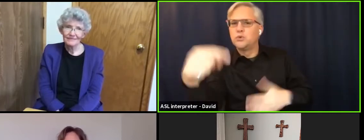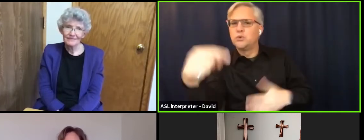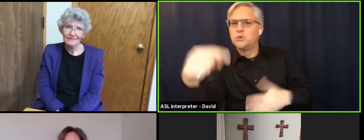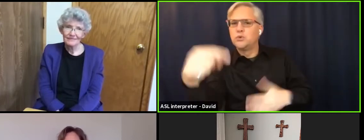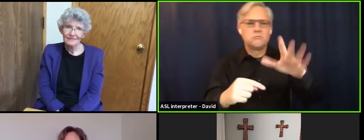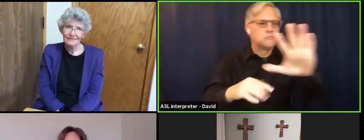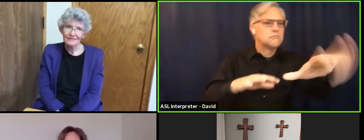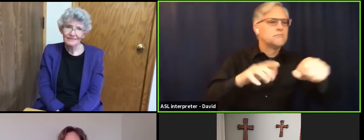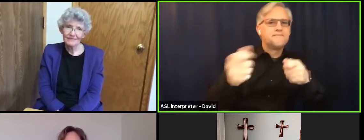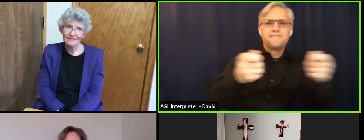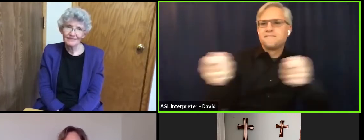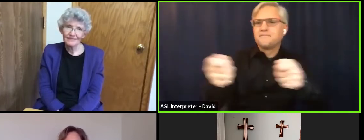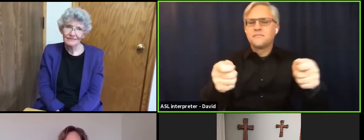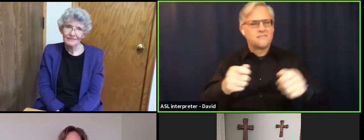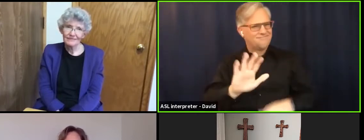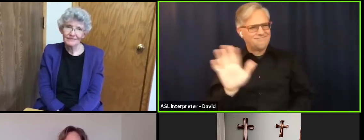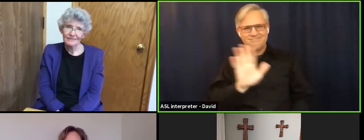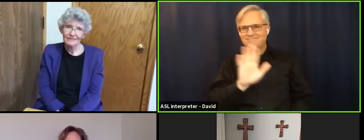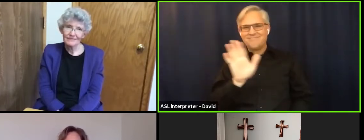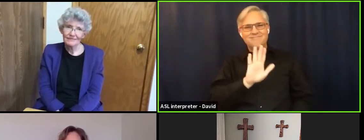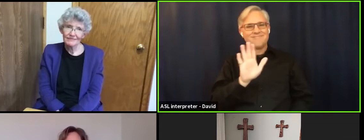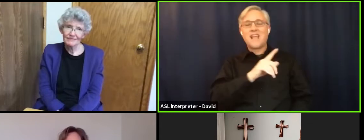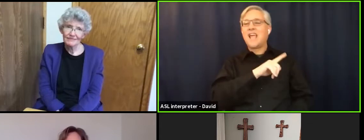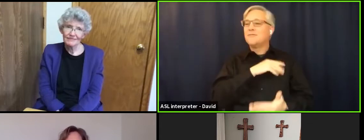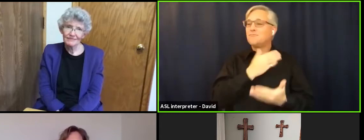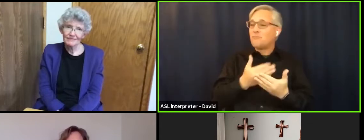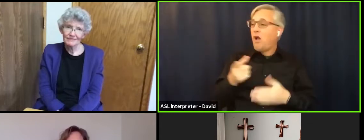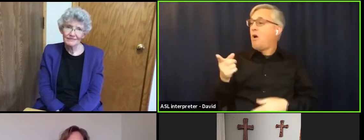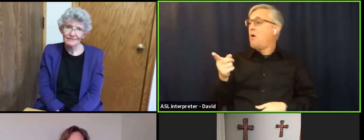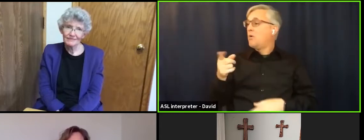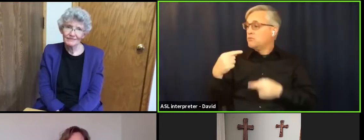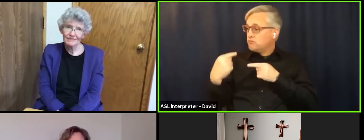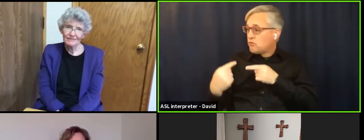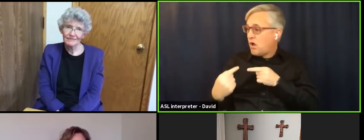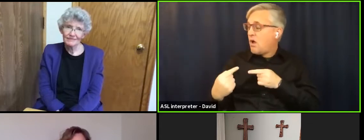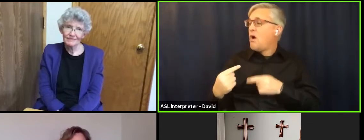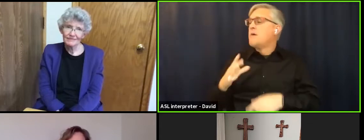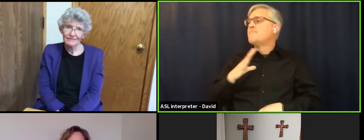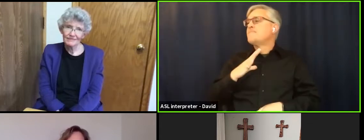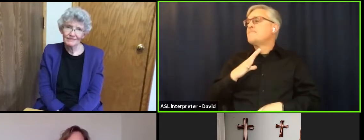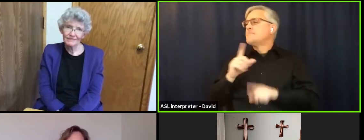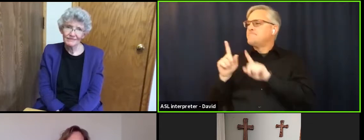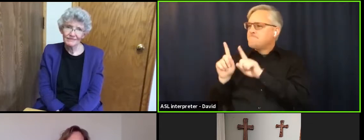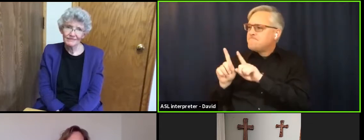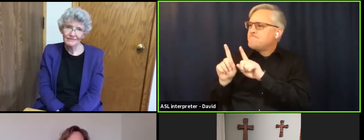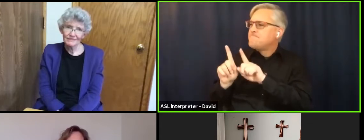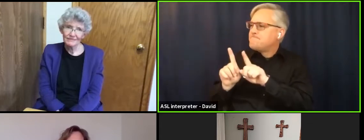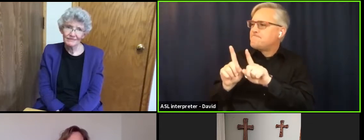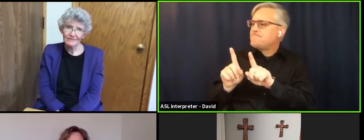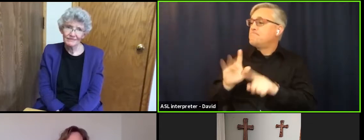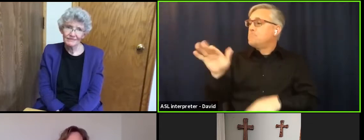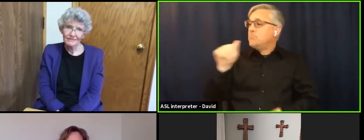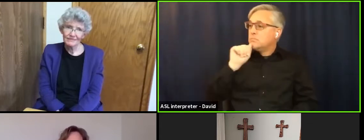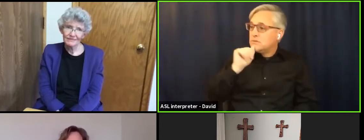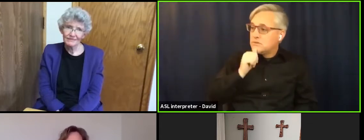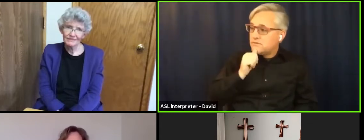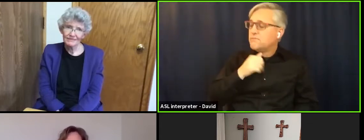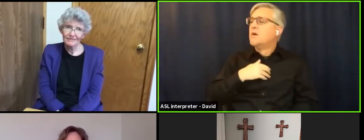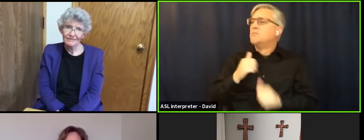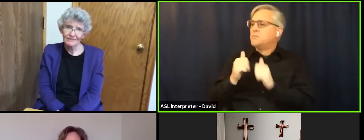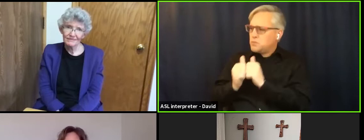people in their struggles and their suffering and in their confusion.